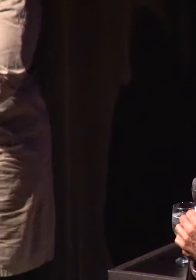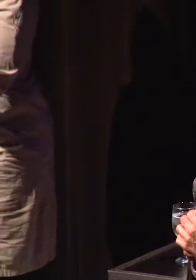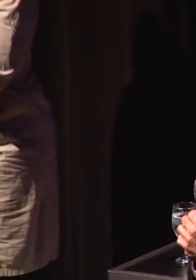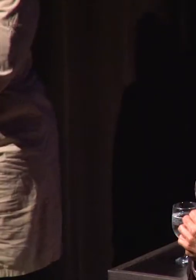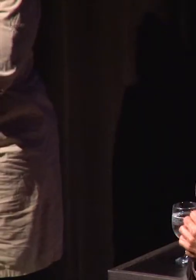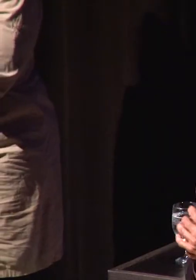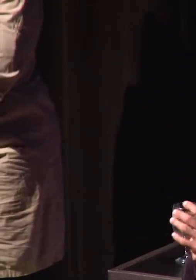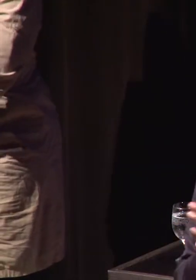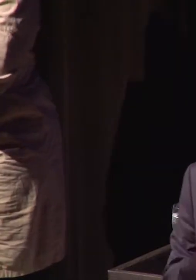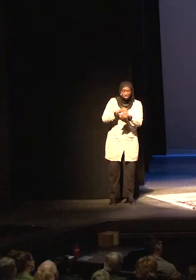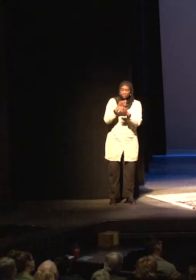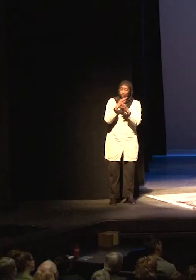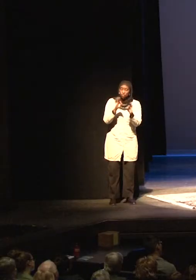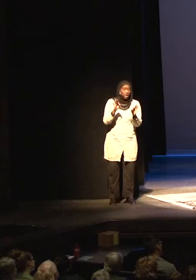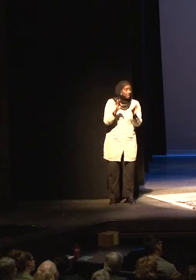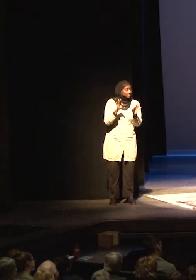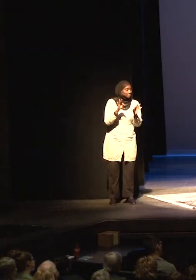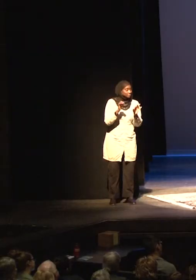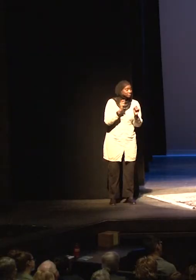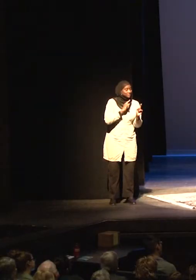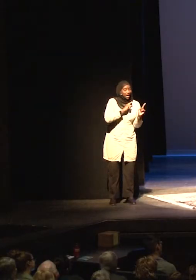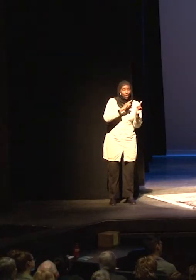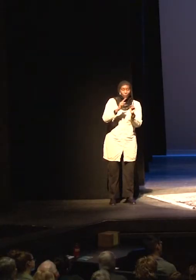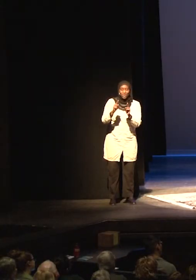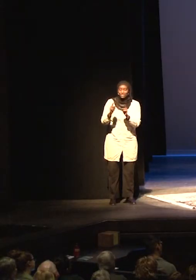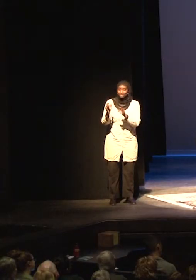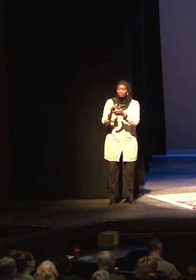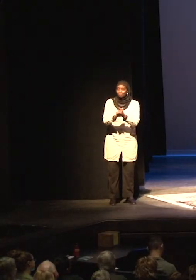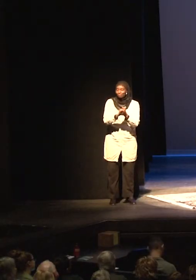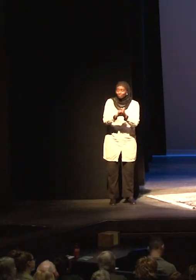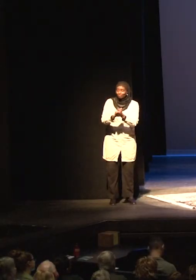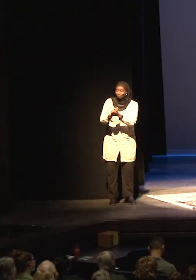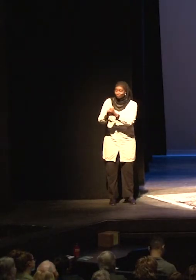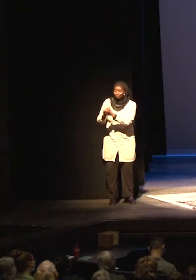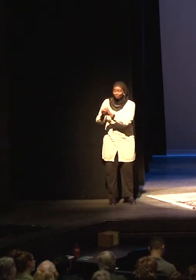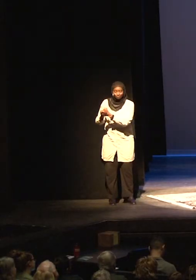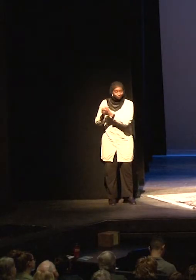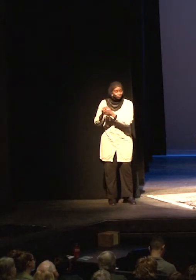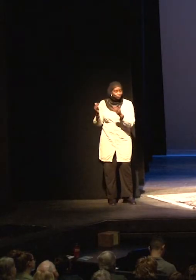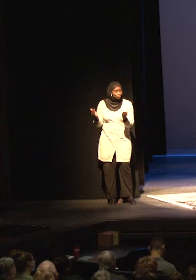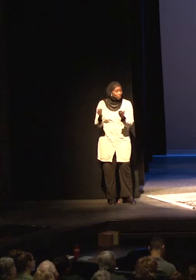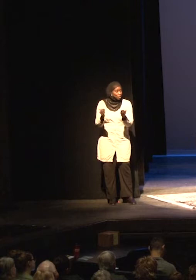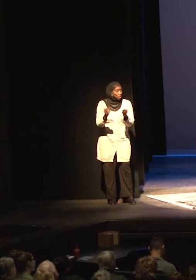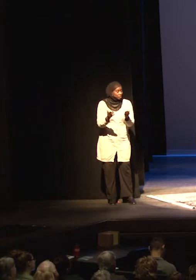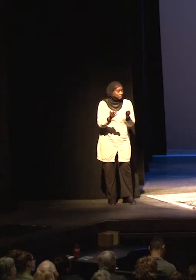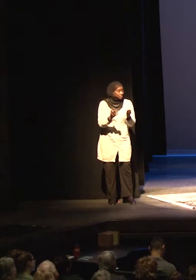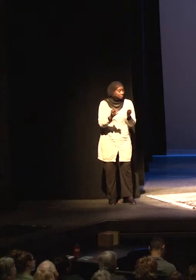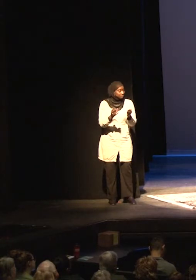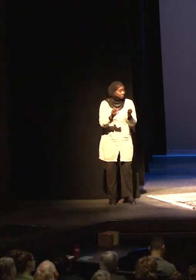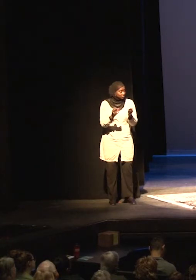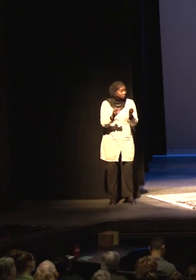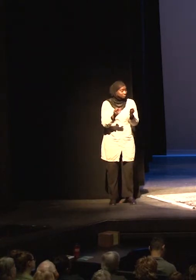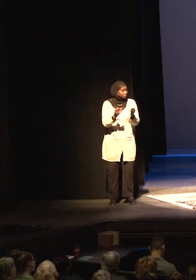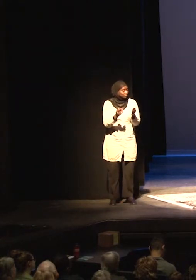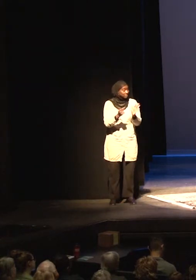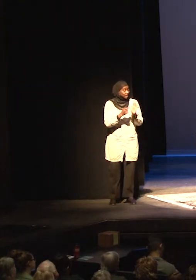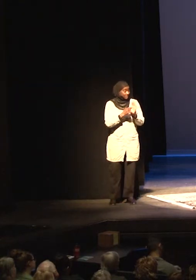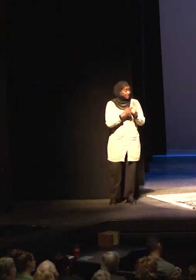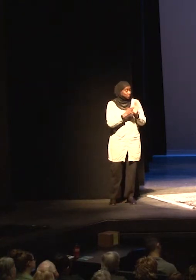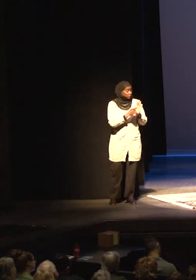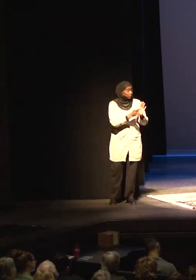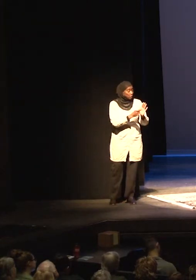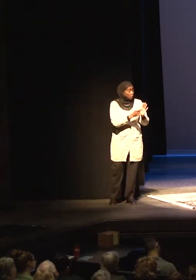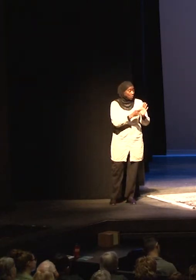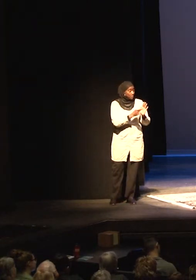them, and they showed me the sign that they have placed. And then came the